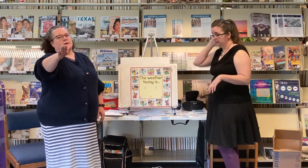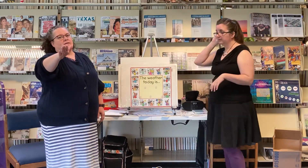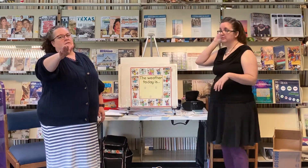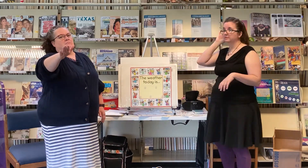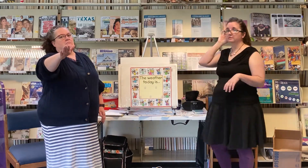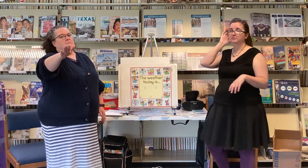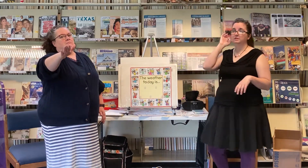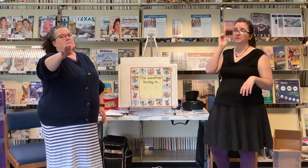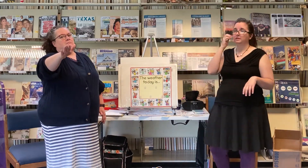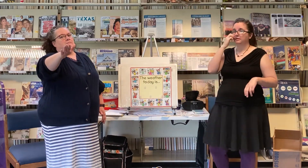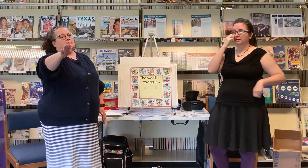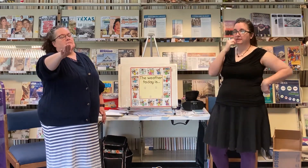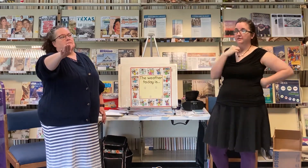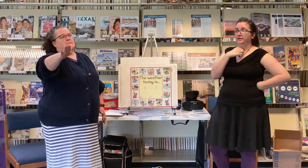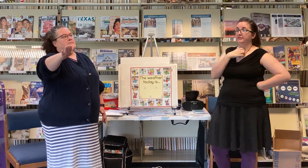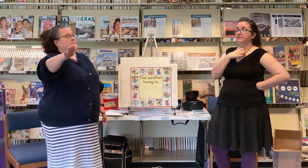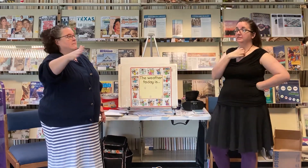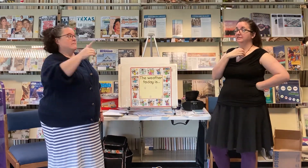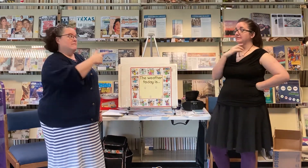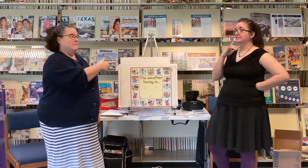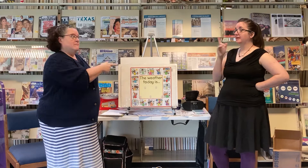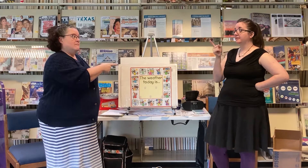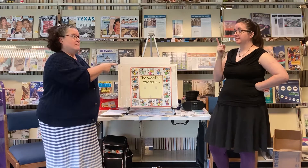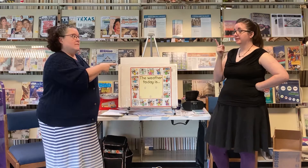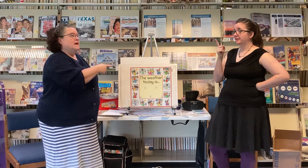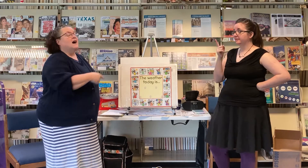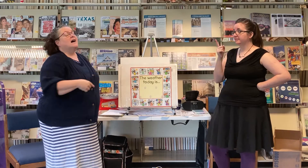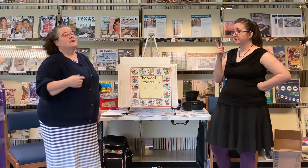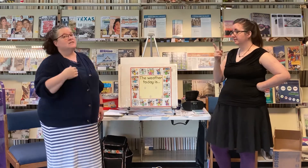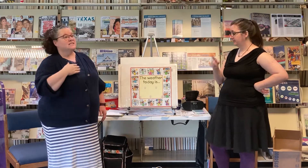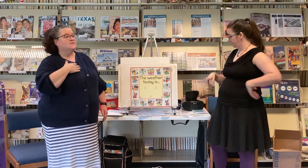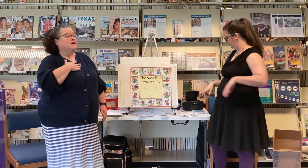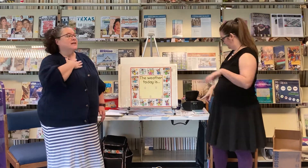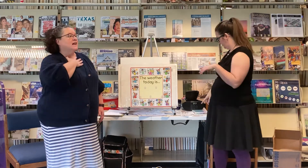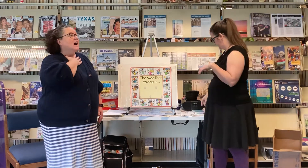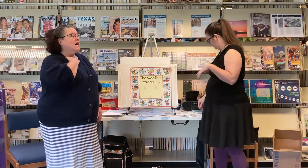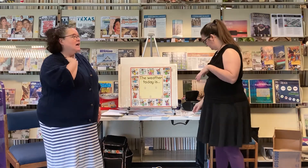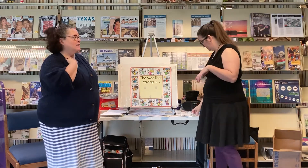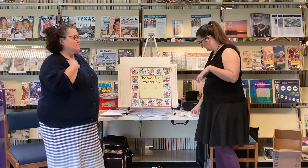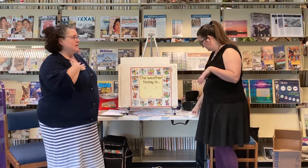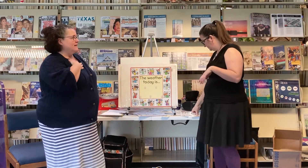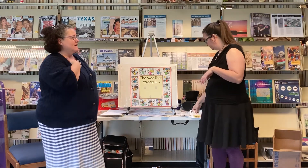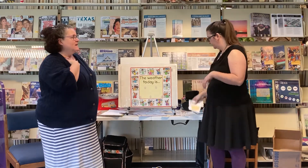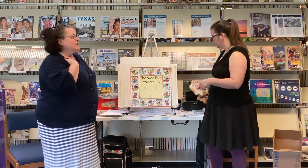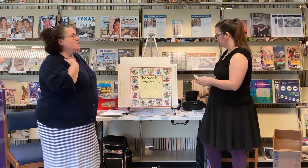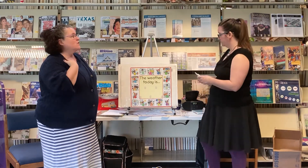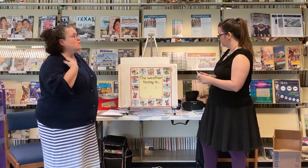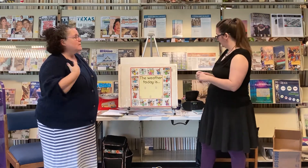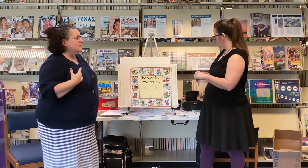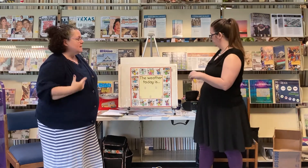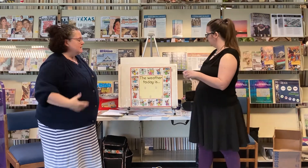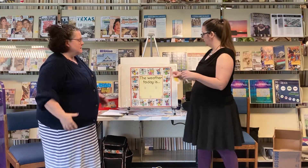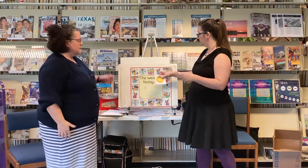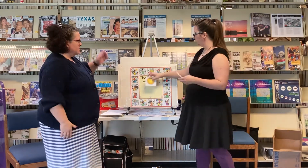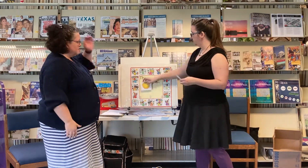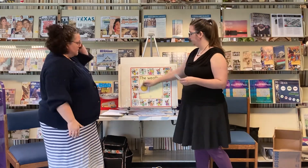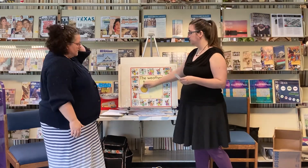weather? I noticed it's sunny today. I noticed it's very hot, like humid. Would you say it's